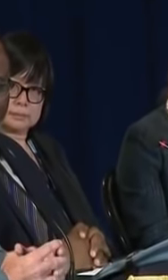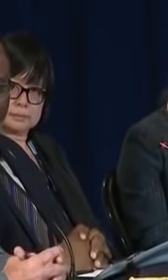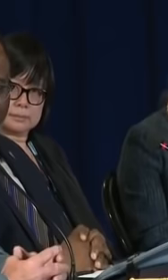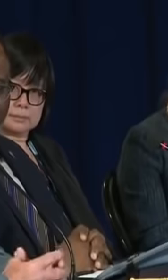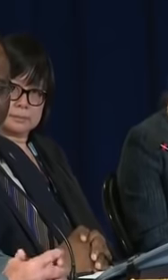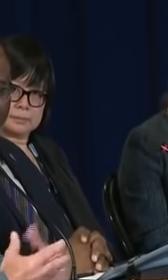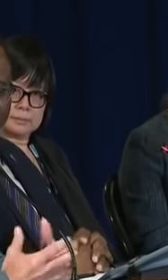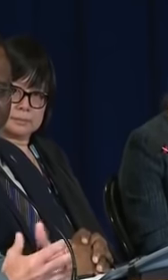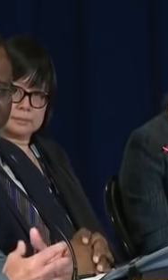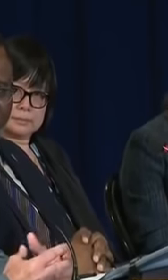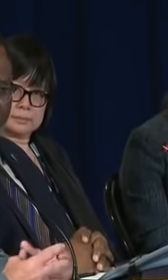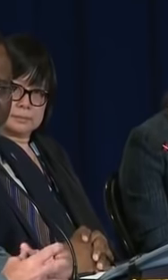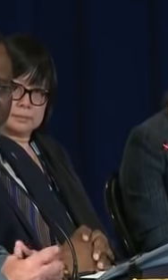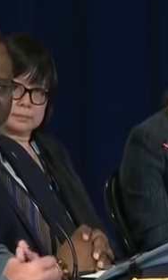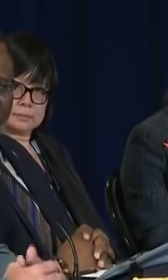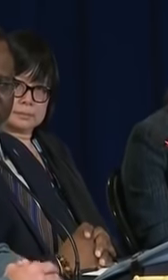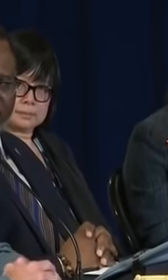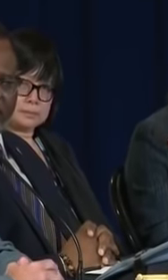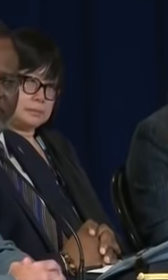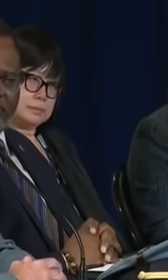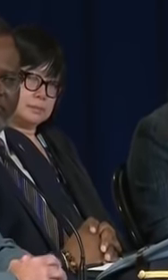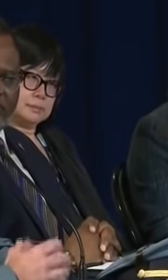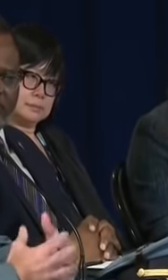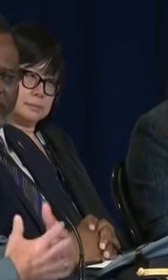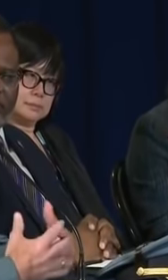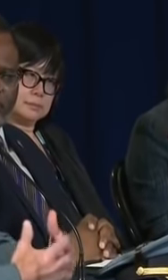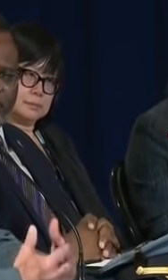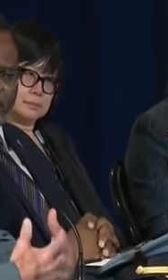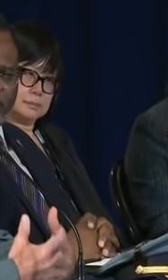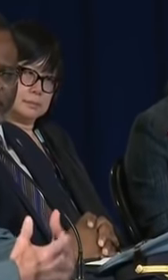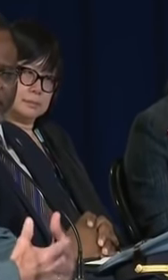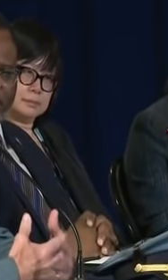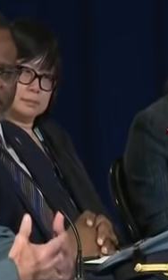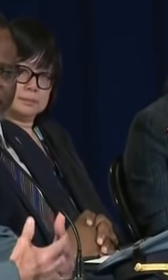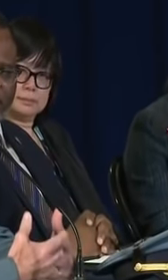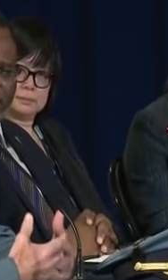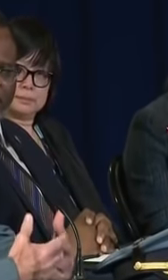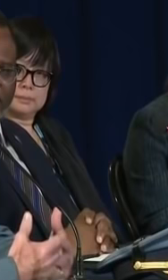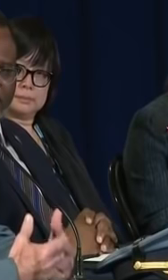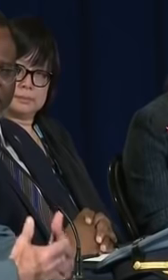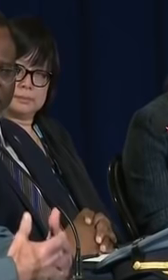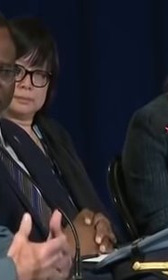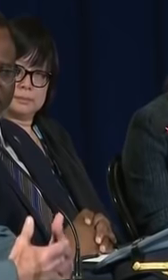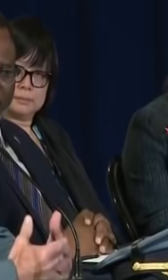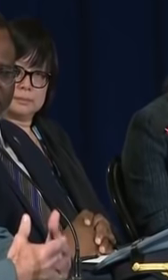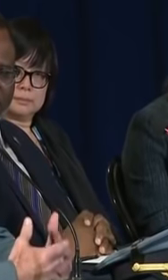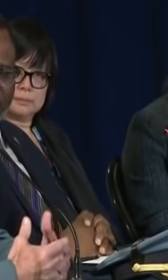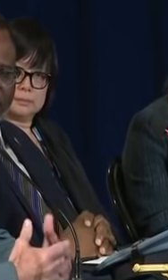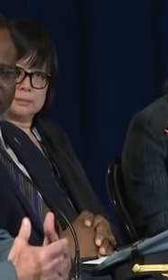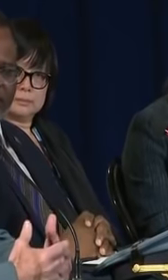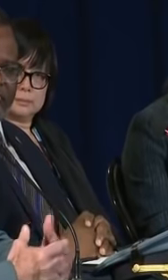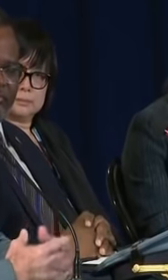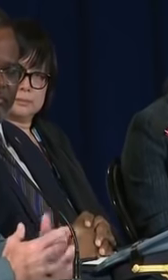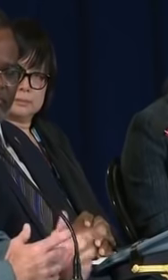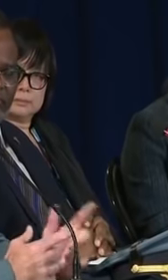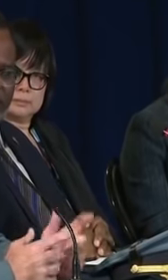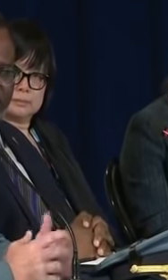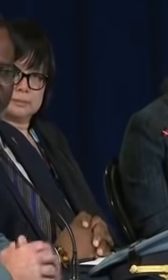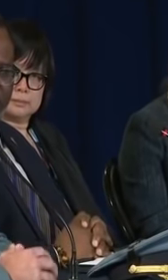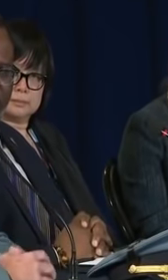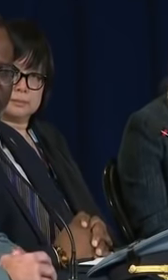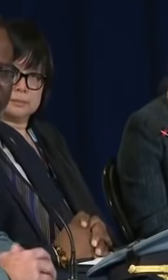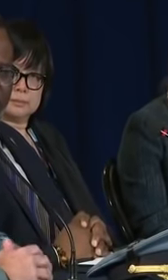decade and even beyond, we have a phenomenal relationship with FEMA, particularly FEMA Region 2, which is